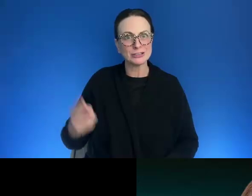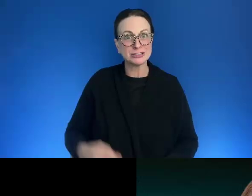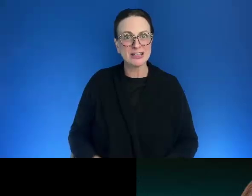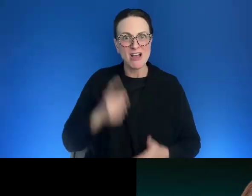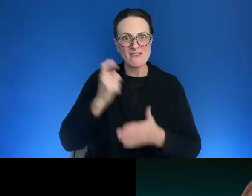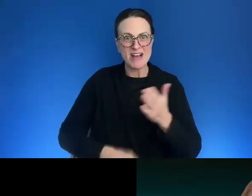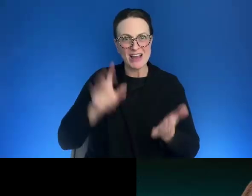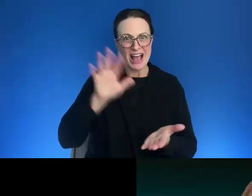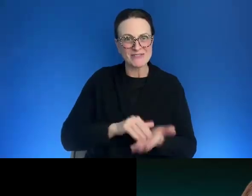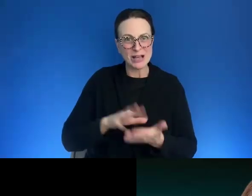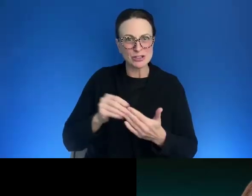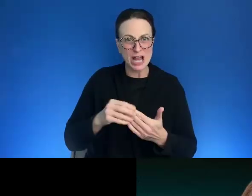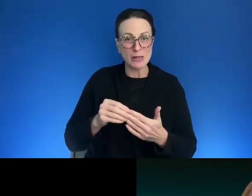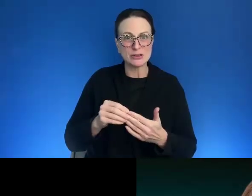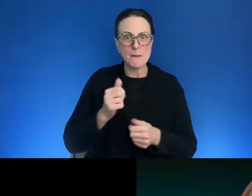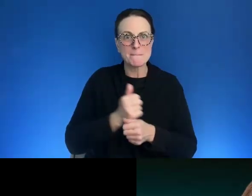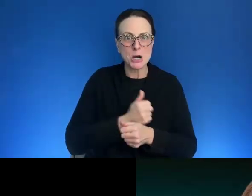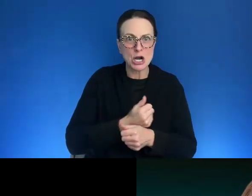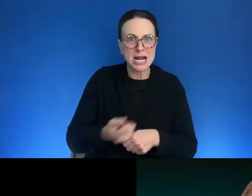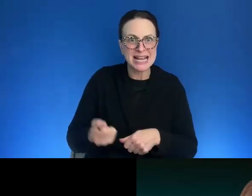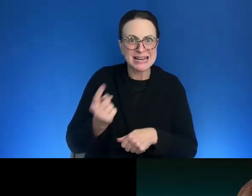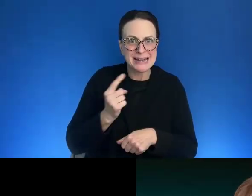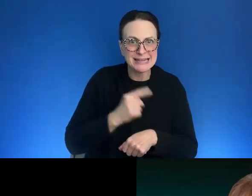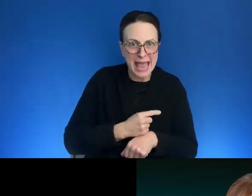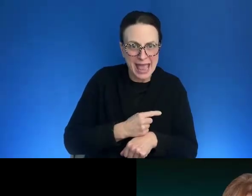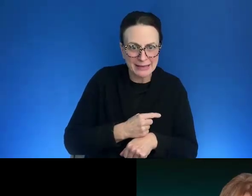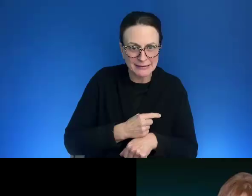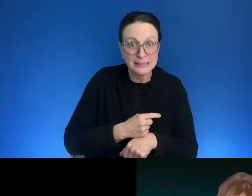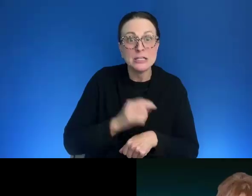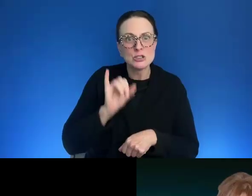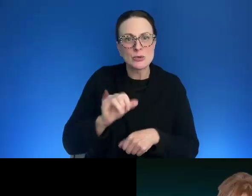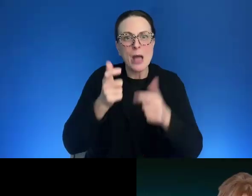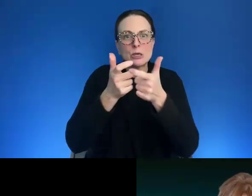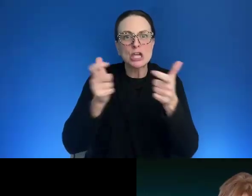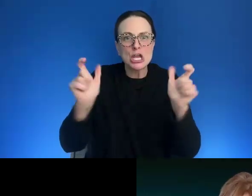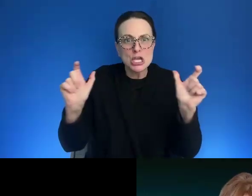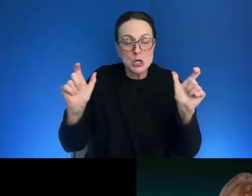fined $5,000 per day. So that was huge, a